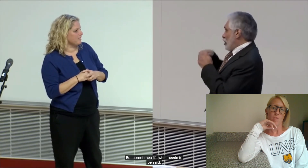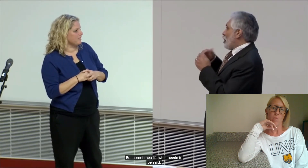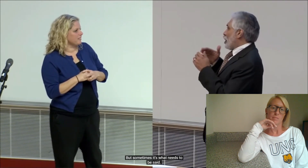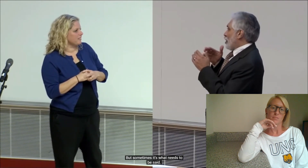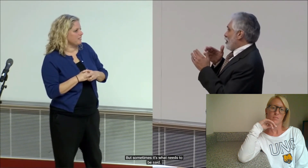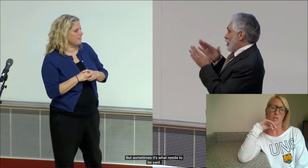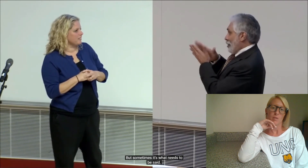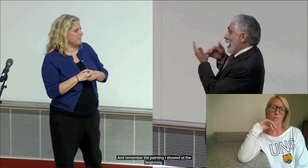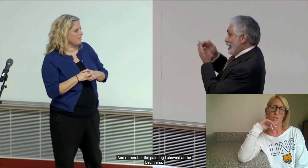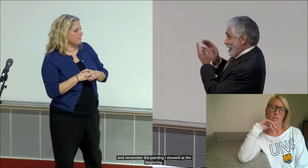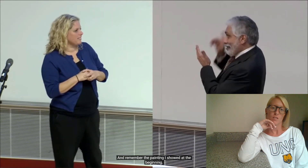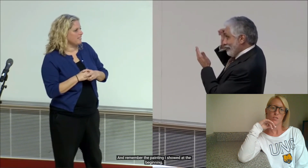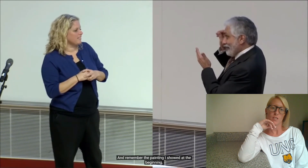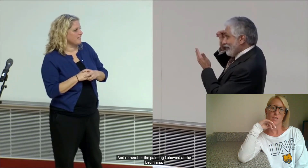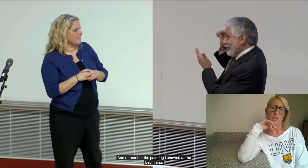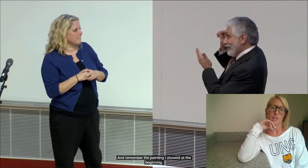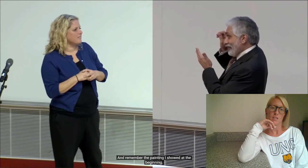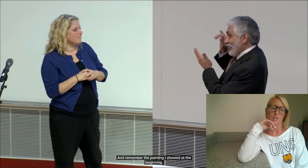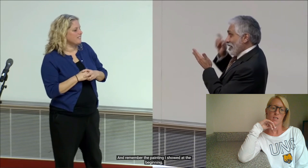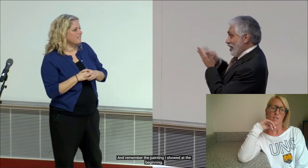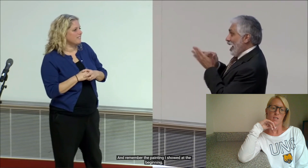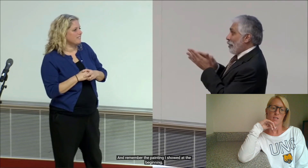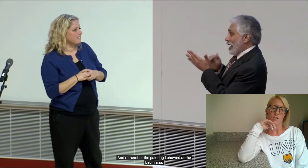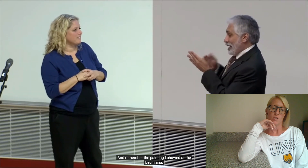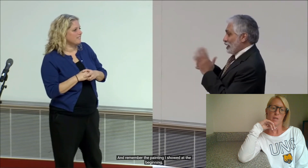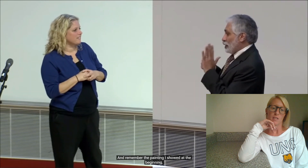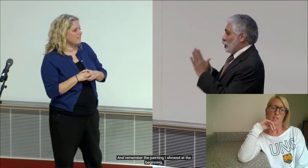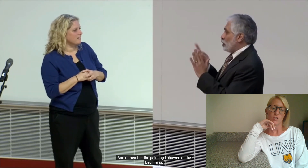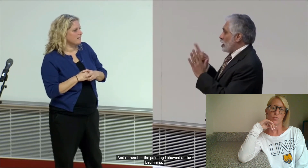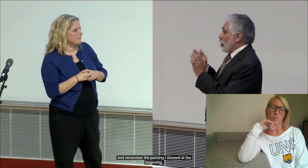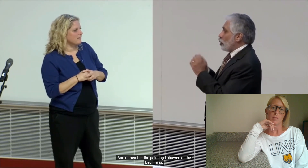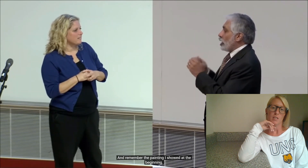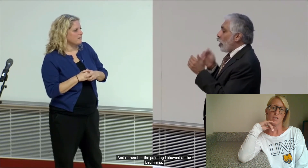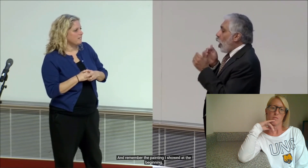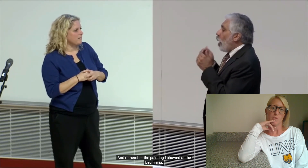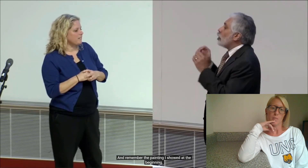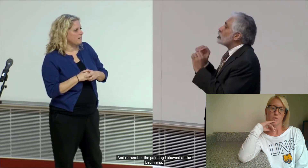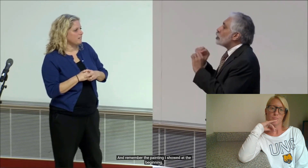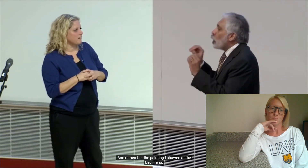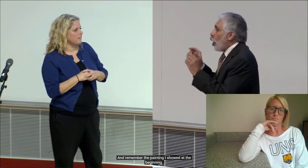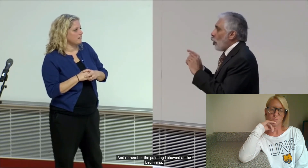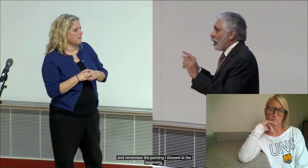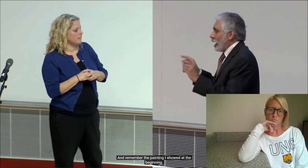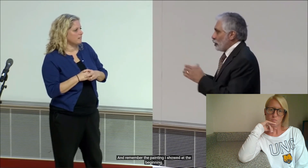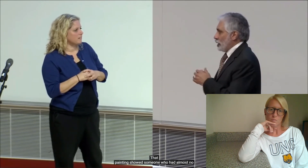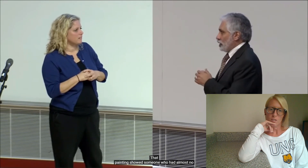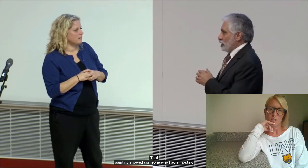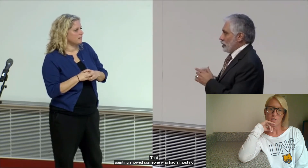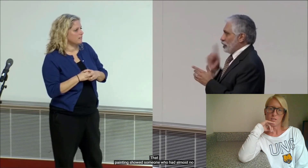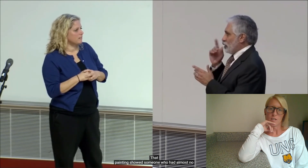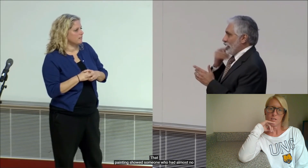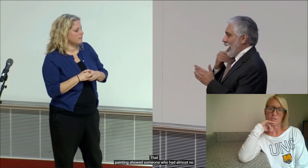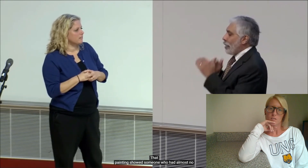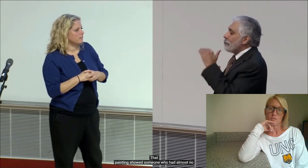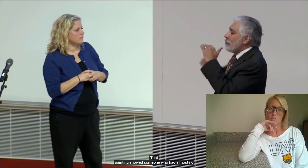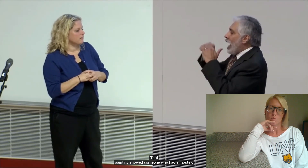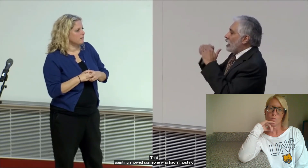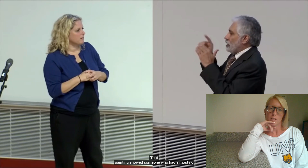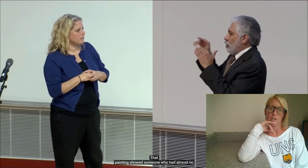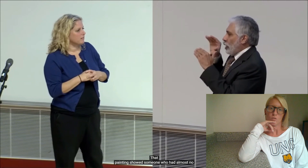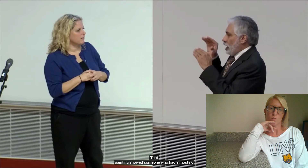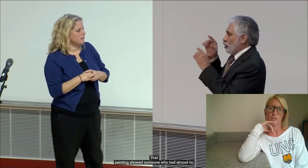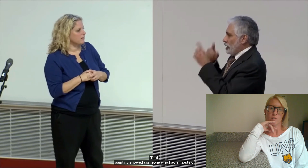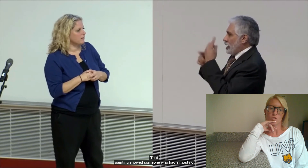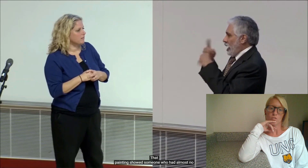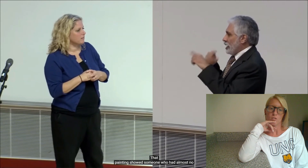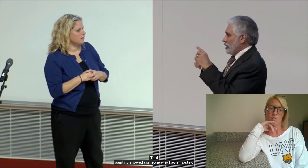said. And But you remember understand the that. painting I showed at the beginning. Remember? That painting showed that someone who